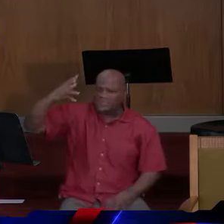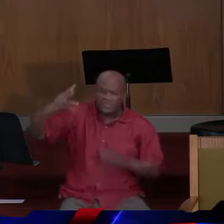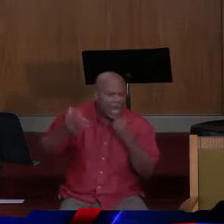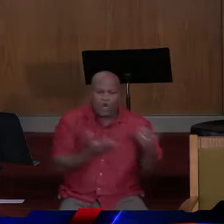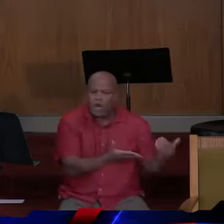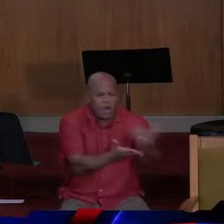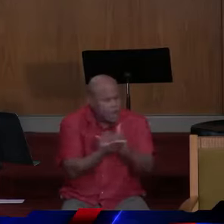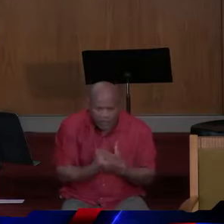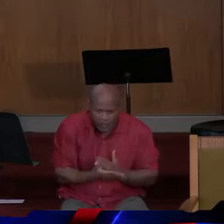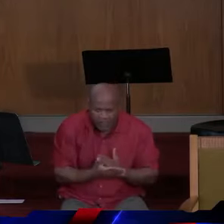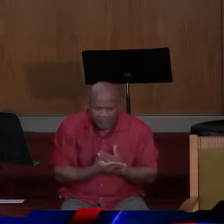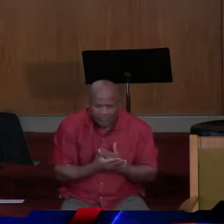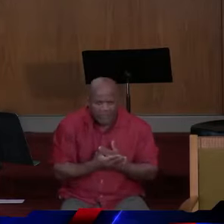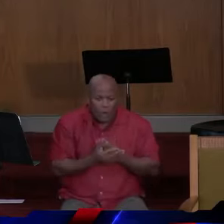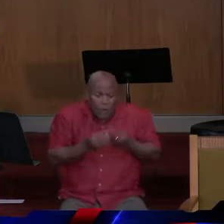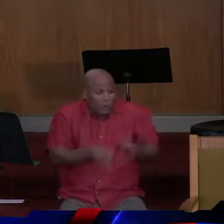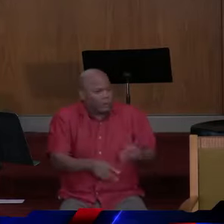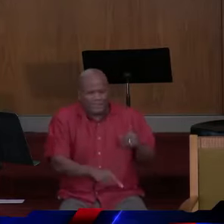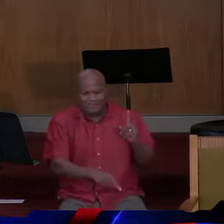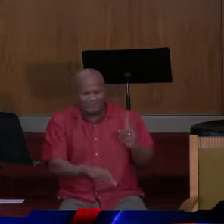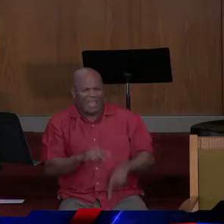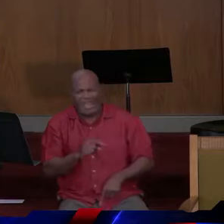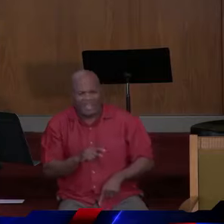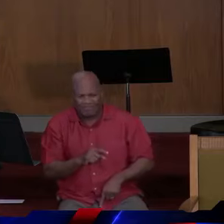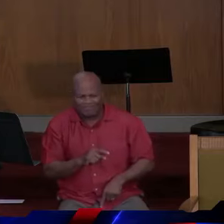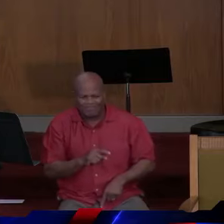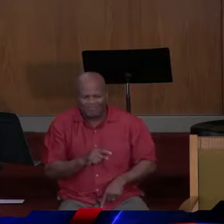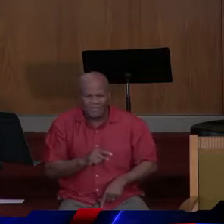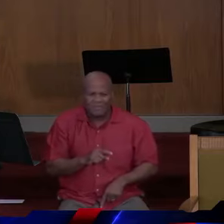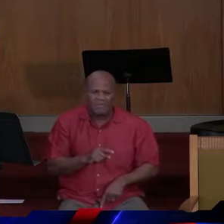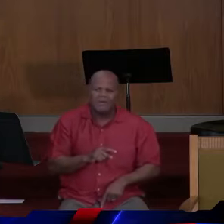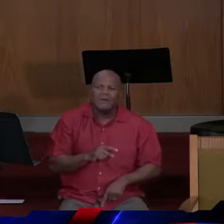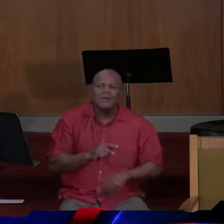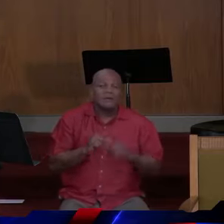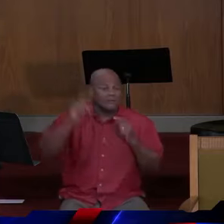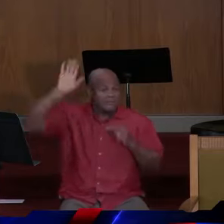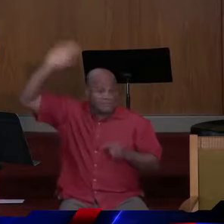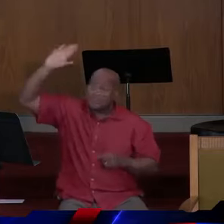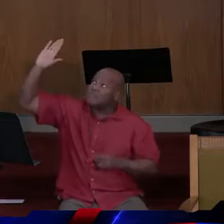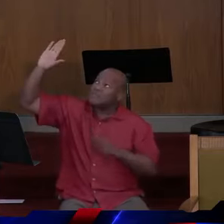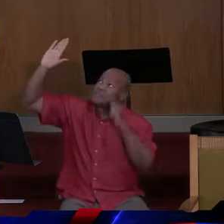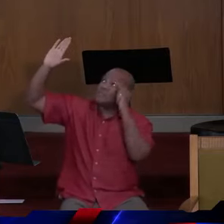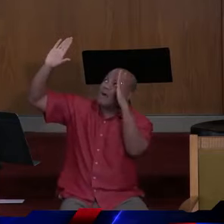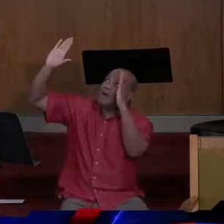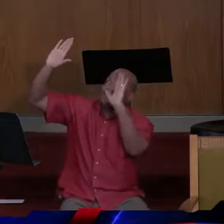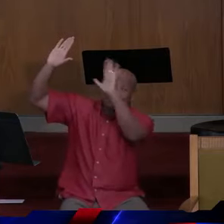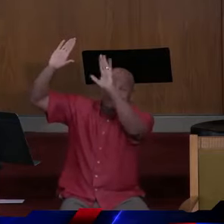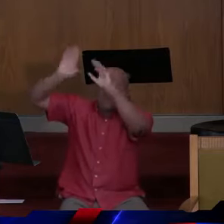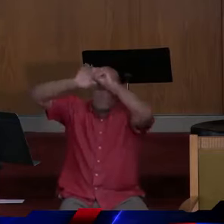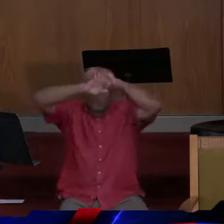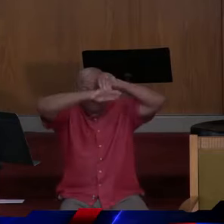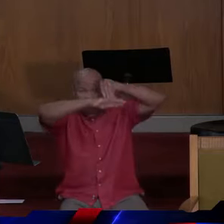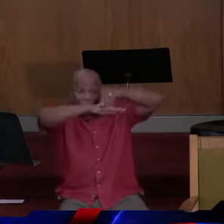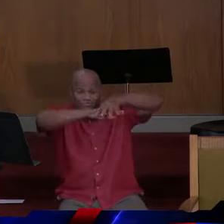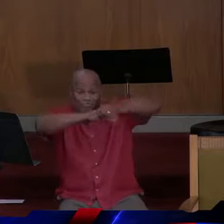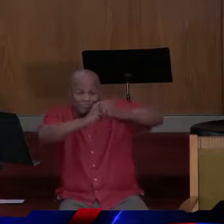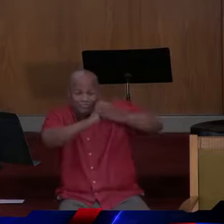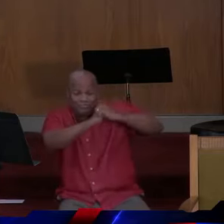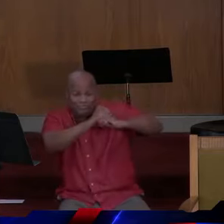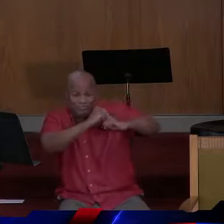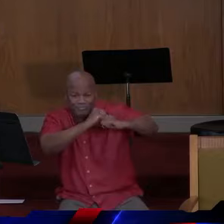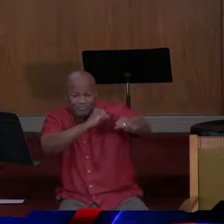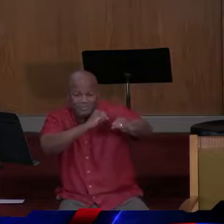it and we can't lose it. Come on, talk to me, children. God extends his graciousness out of